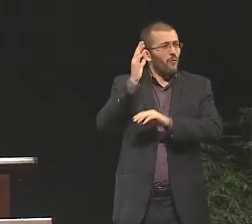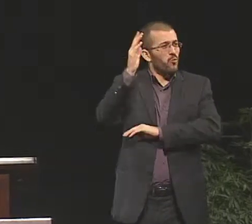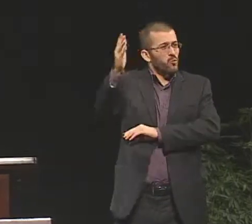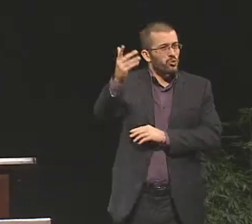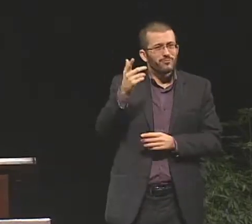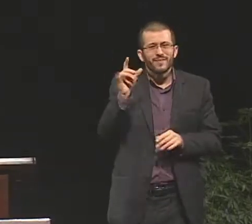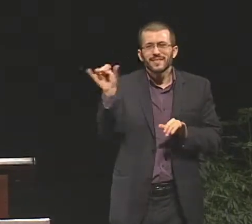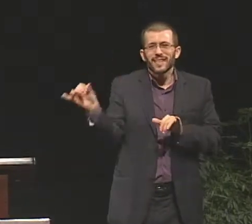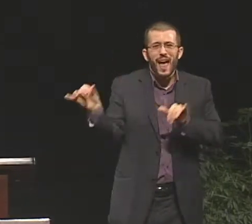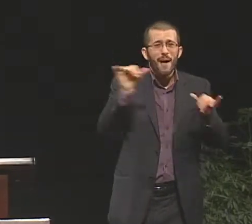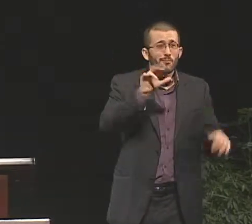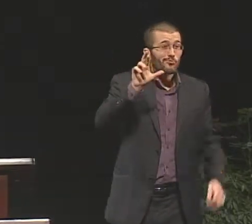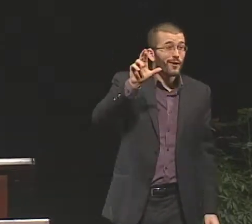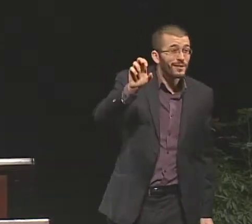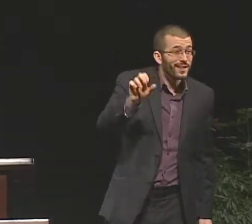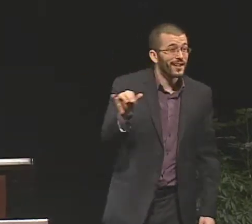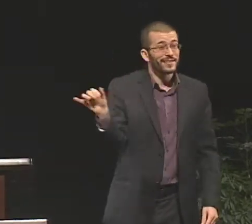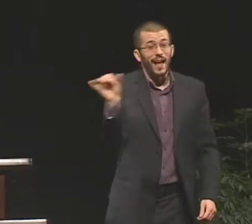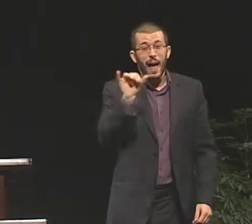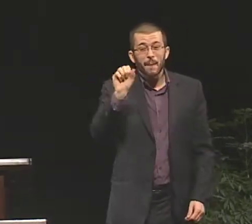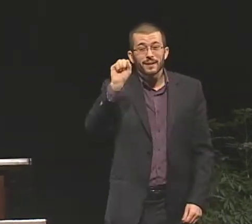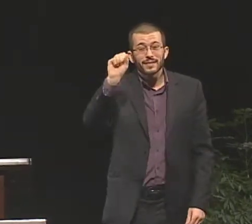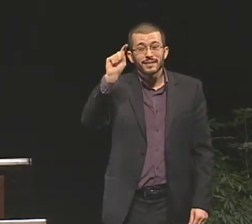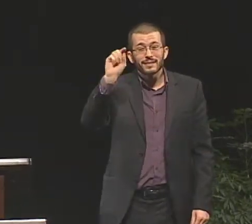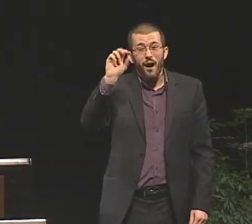Invest in the future. If you're a stock